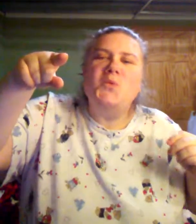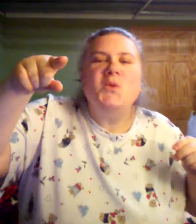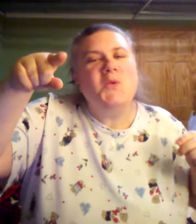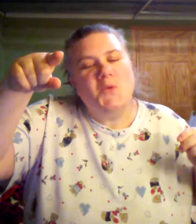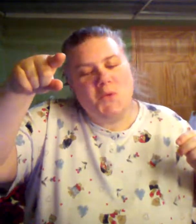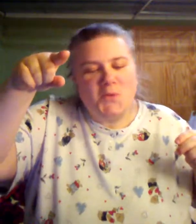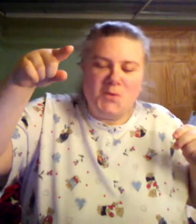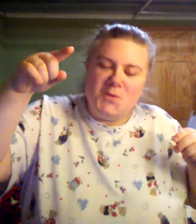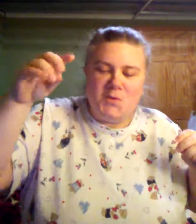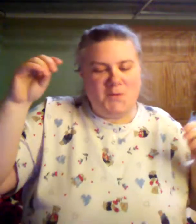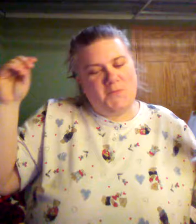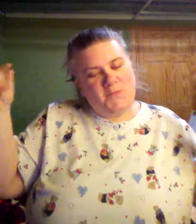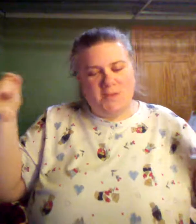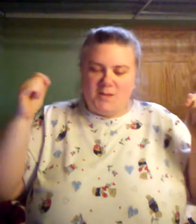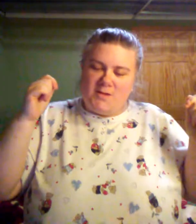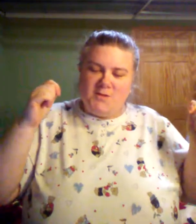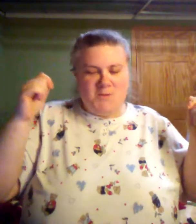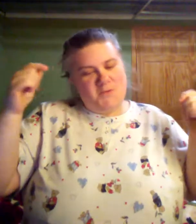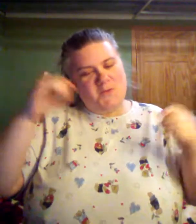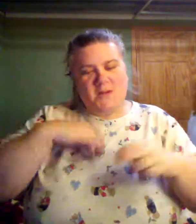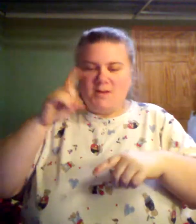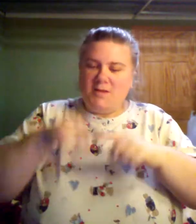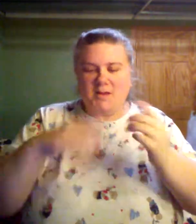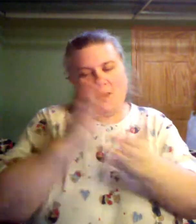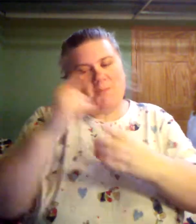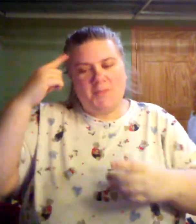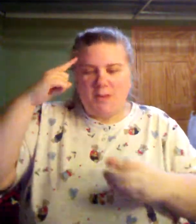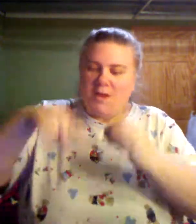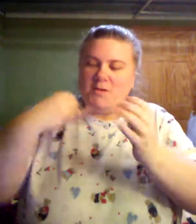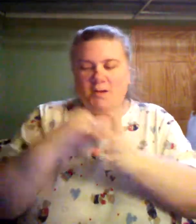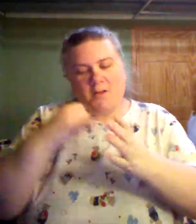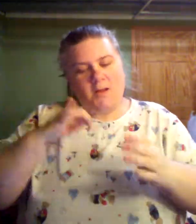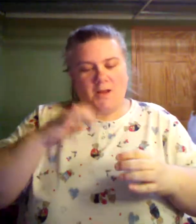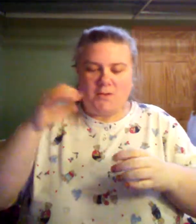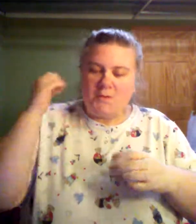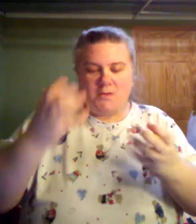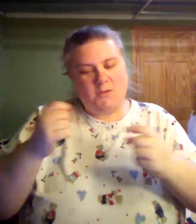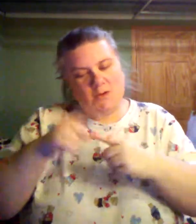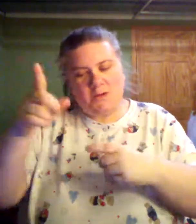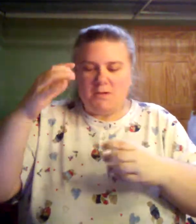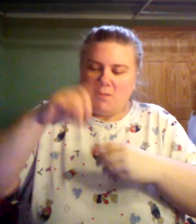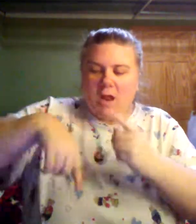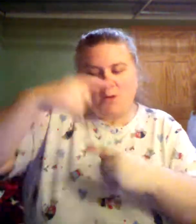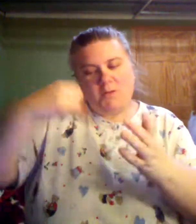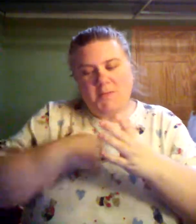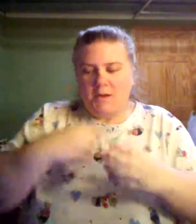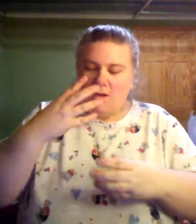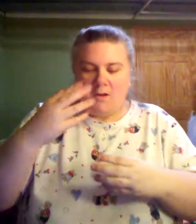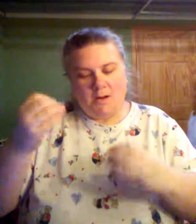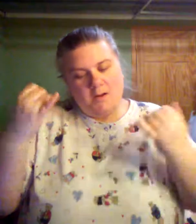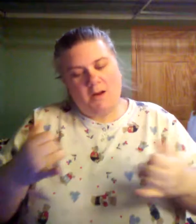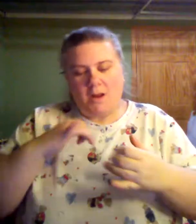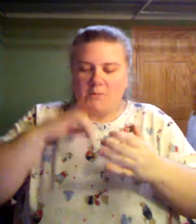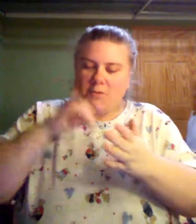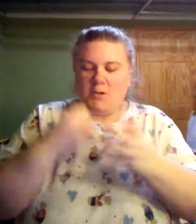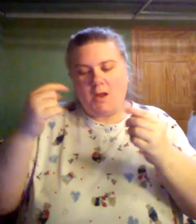I think I'm falling for you I can't stop thinking about it I want you all around me And I just can't